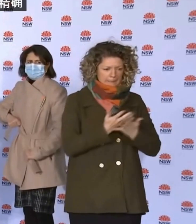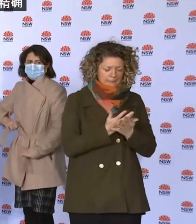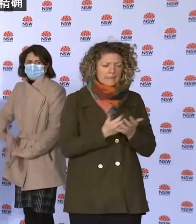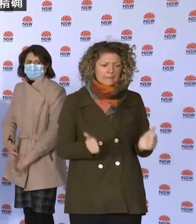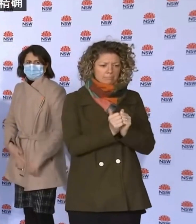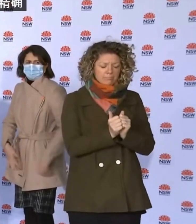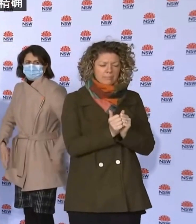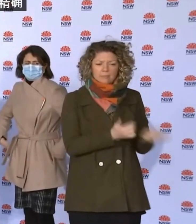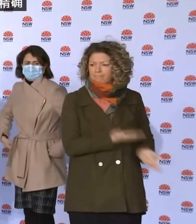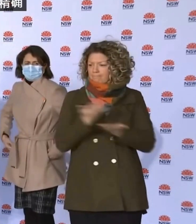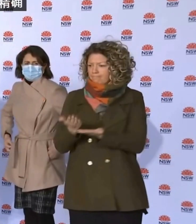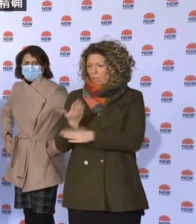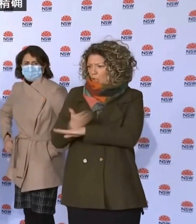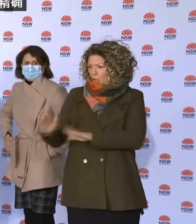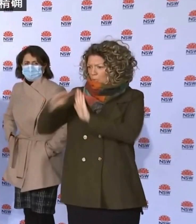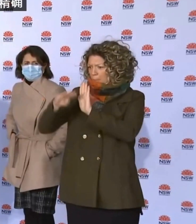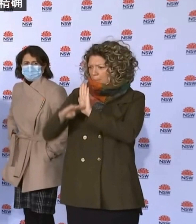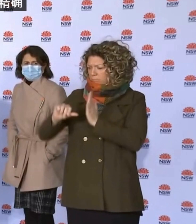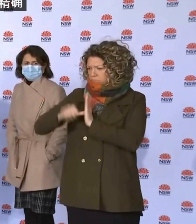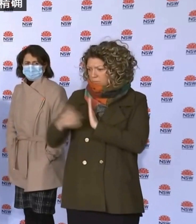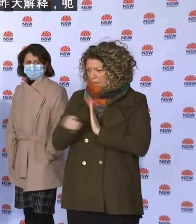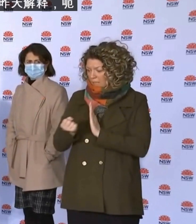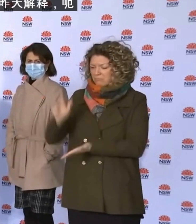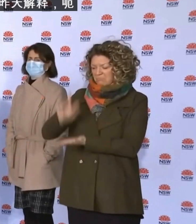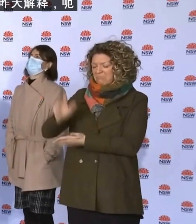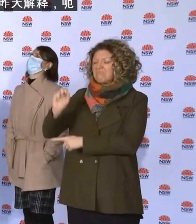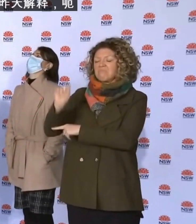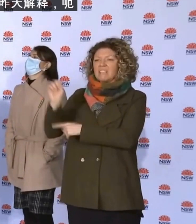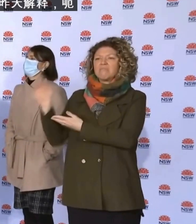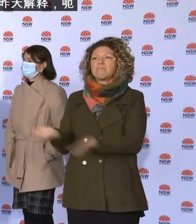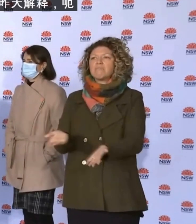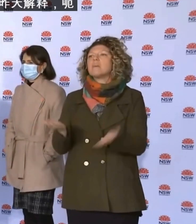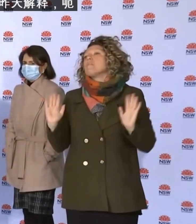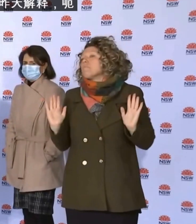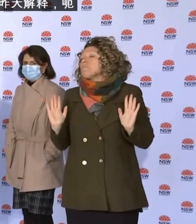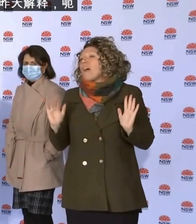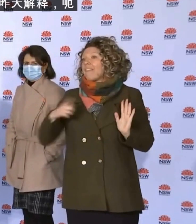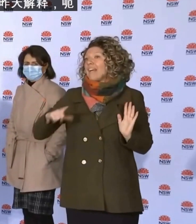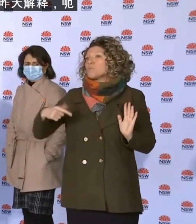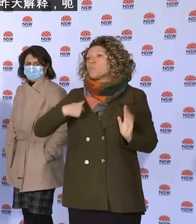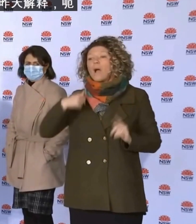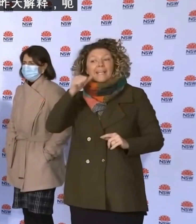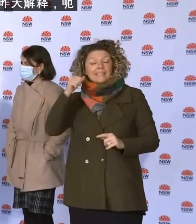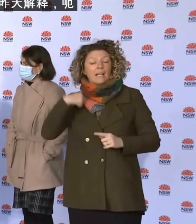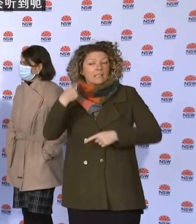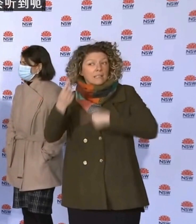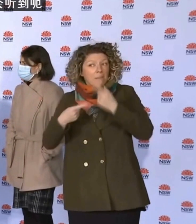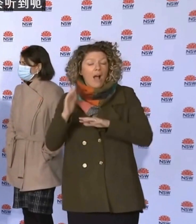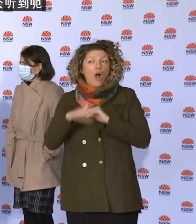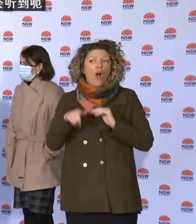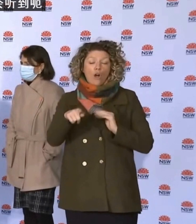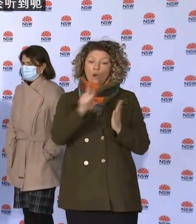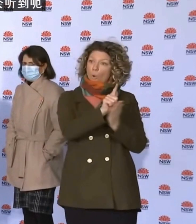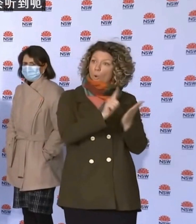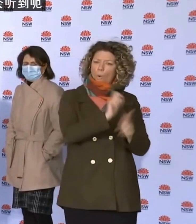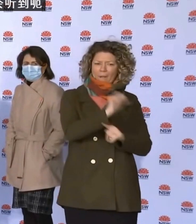them for signing might not get absolute precision on every issue. And that's why I was explaining yesterday that the law is the